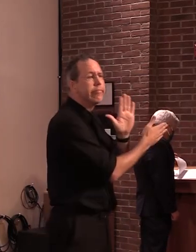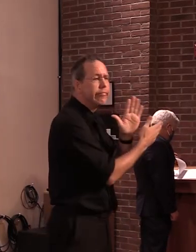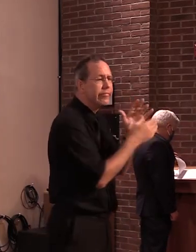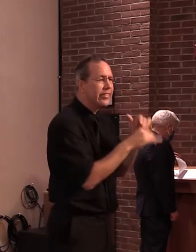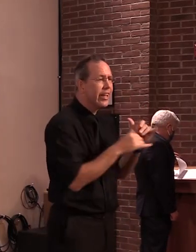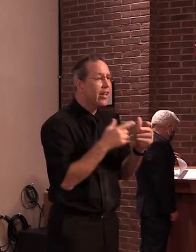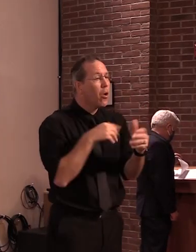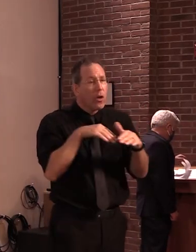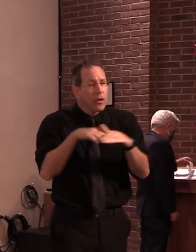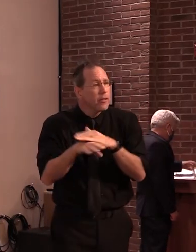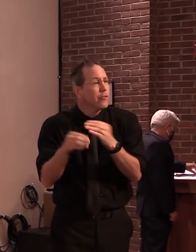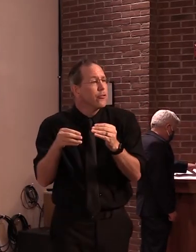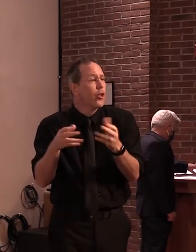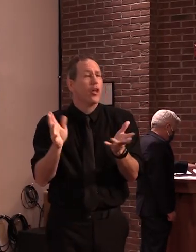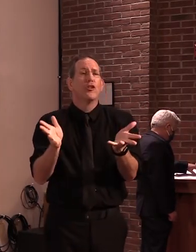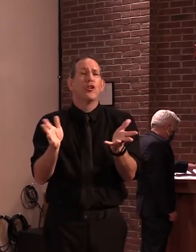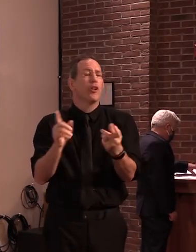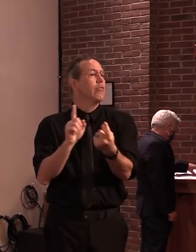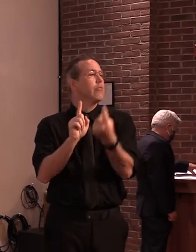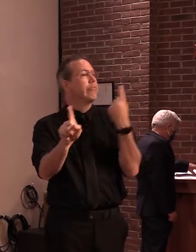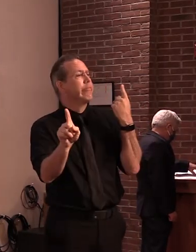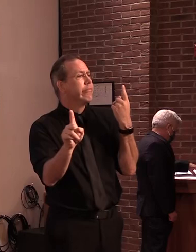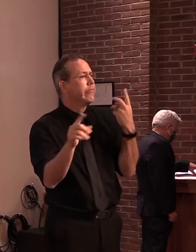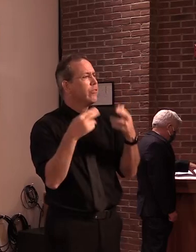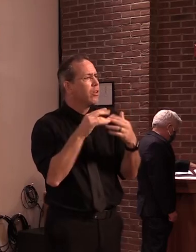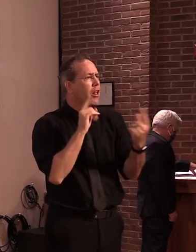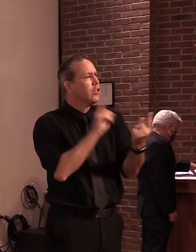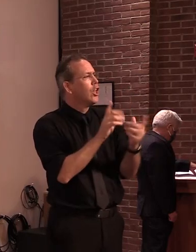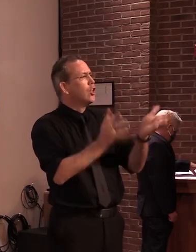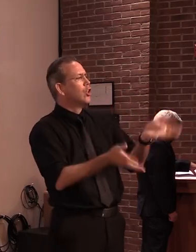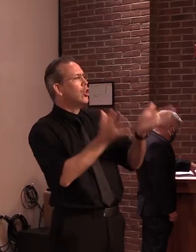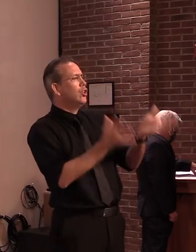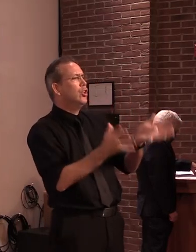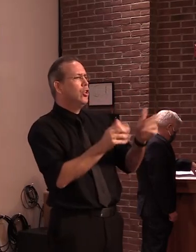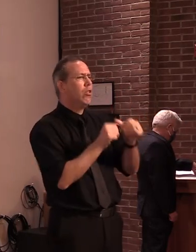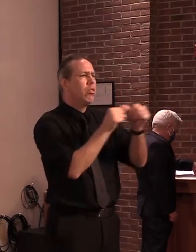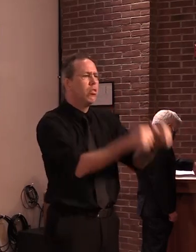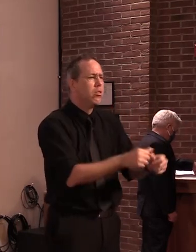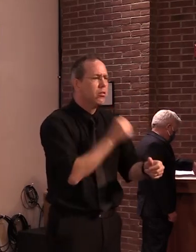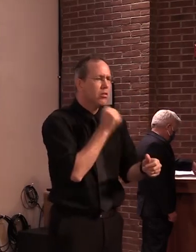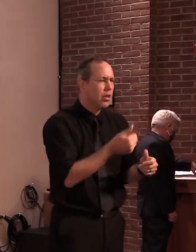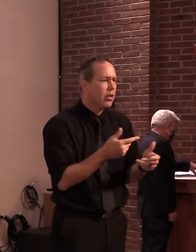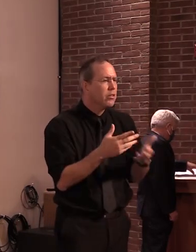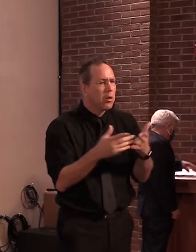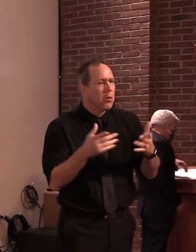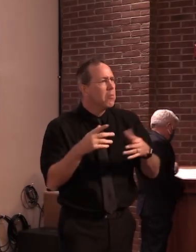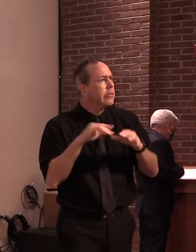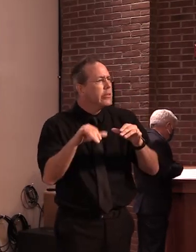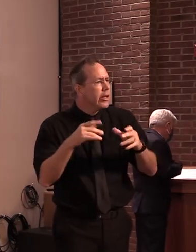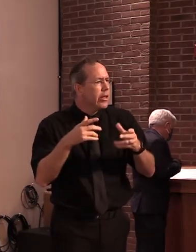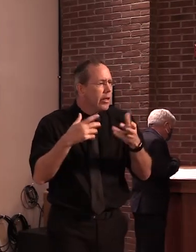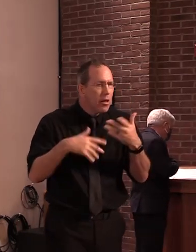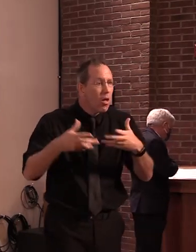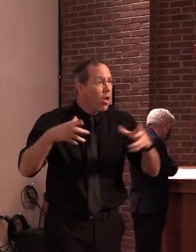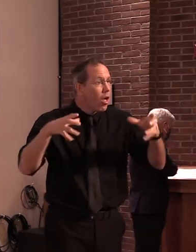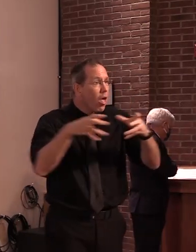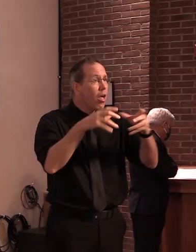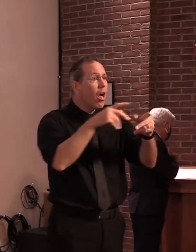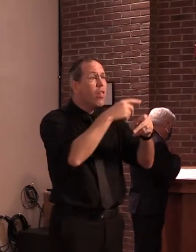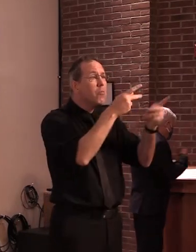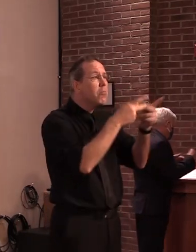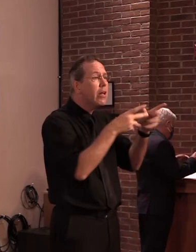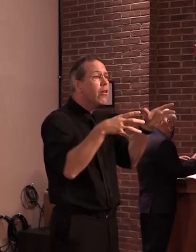facility, unlike a gym or a restaurant or what have you, where you may be sitting and engaged with other people for a period of